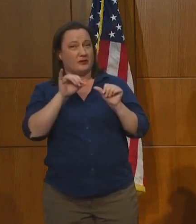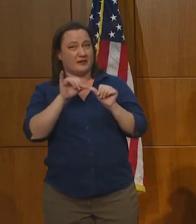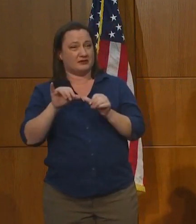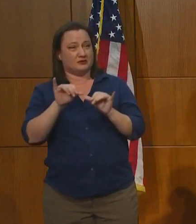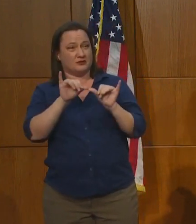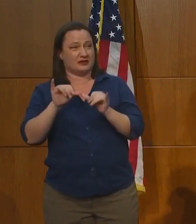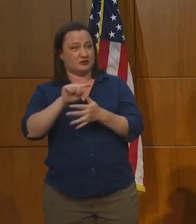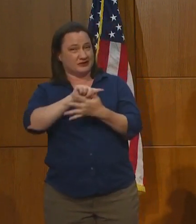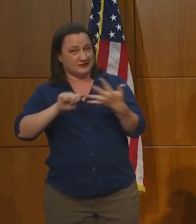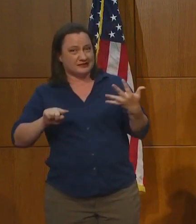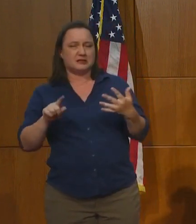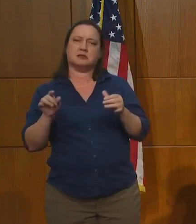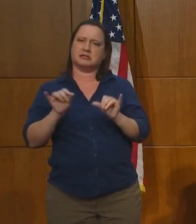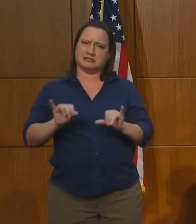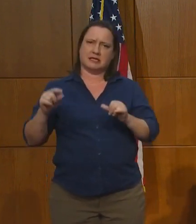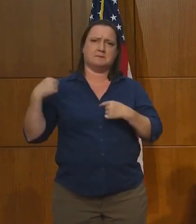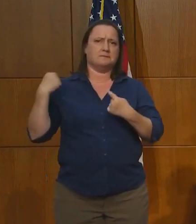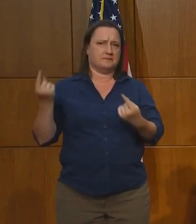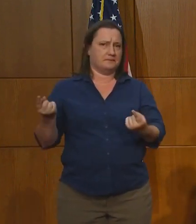I've been following all along.